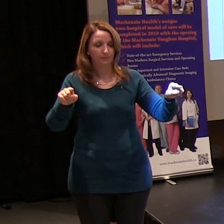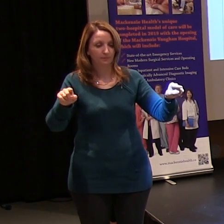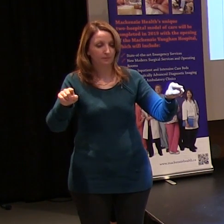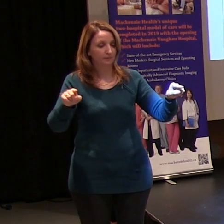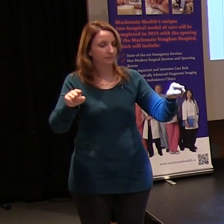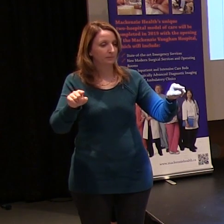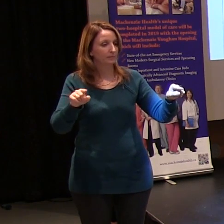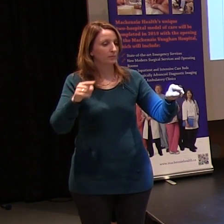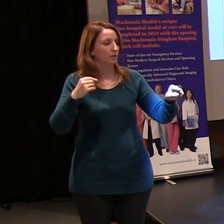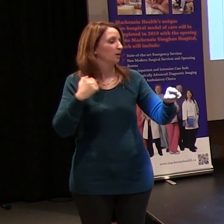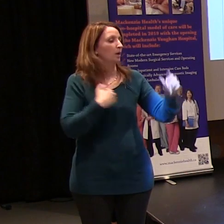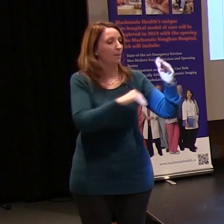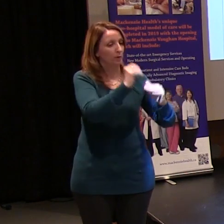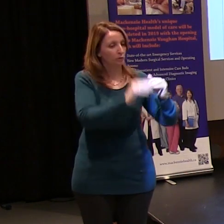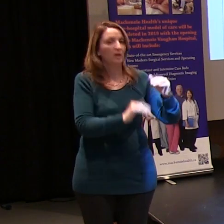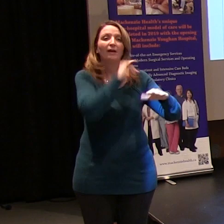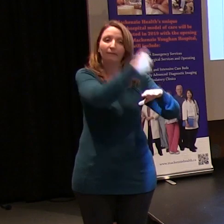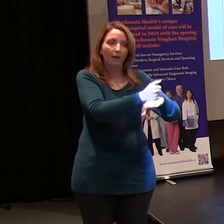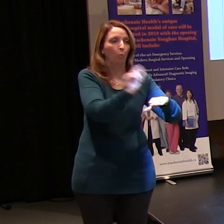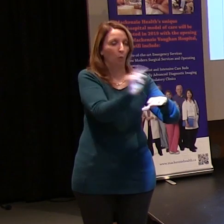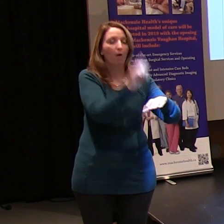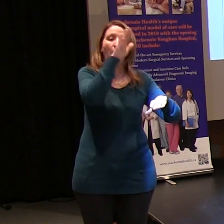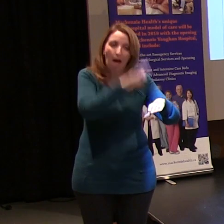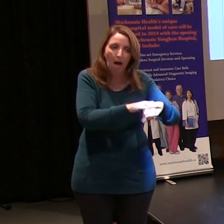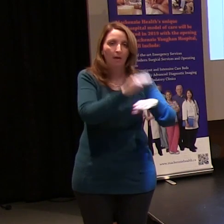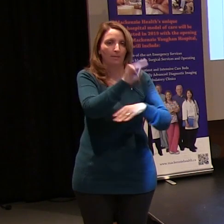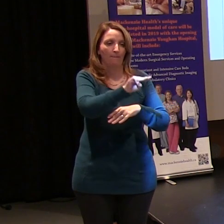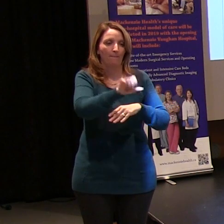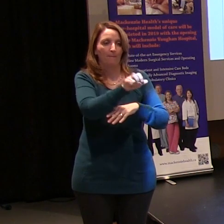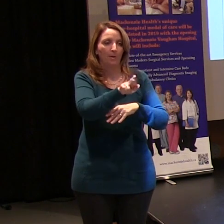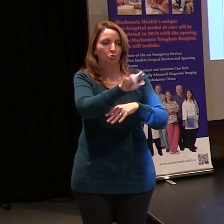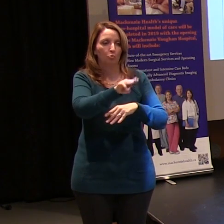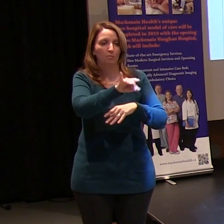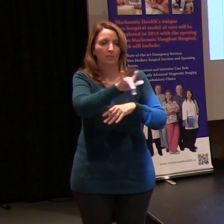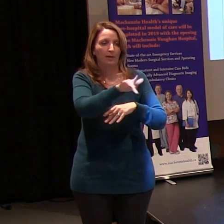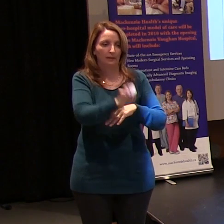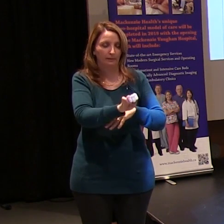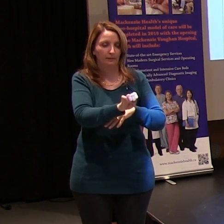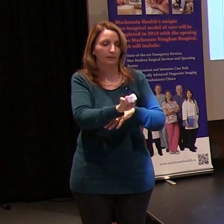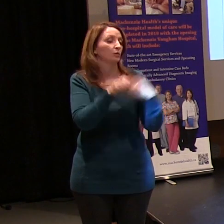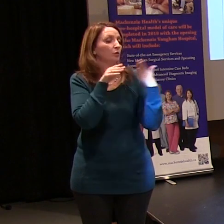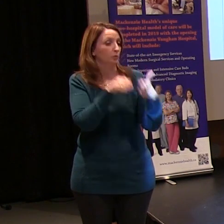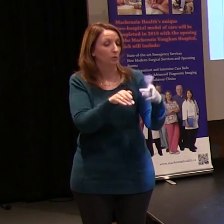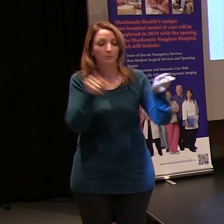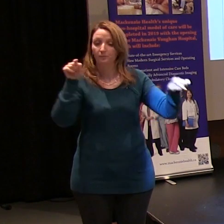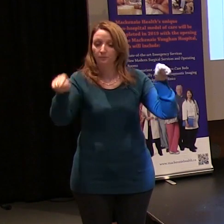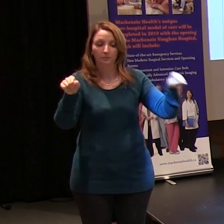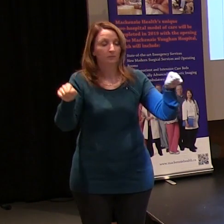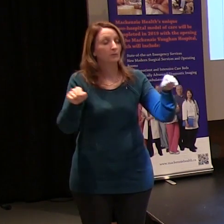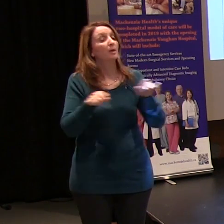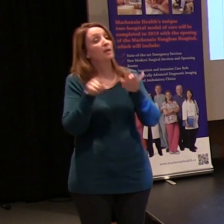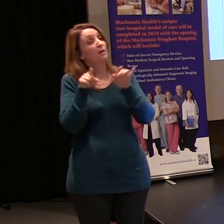of appearance of the building on the Major Mackenzie. The second thing that we're taking from this plan is the access to the site, as we